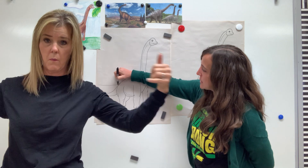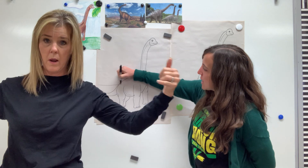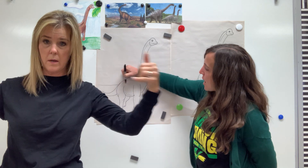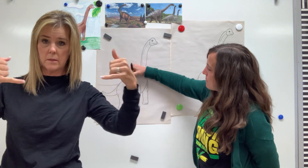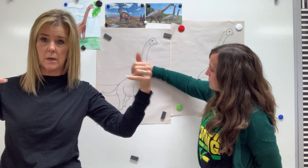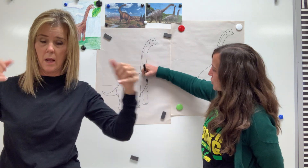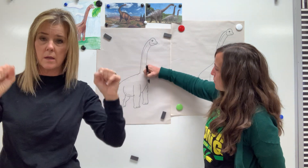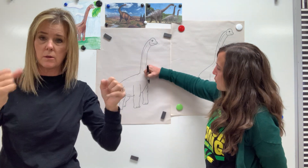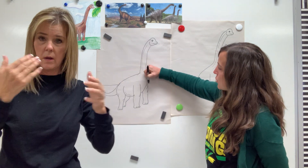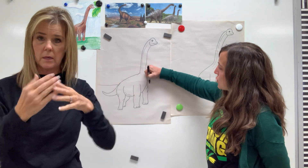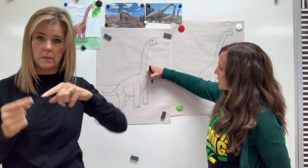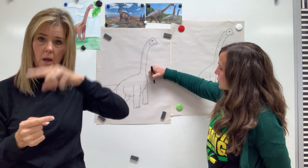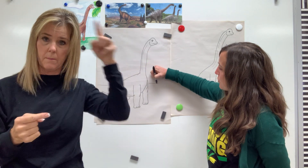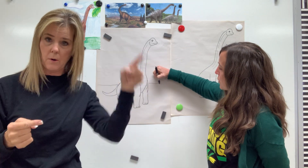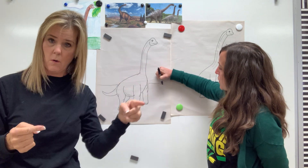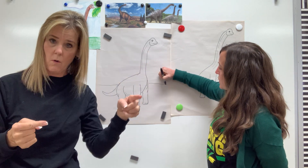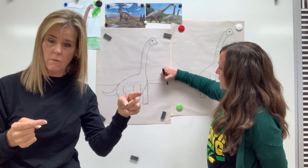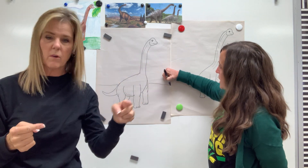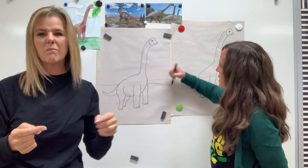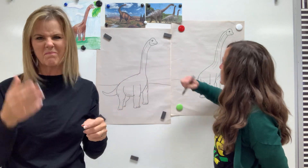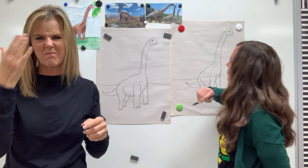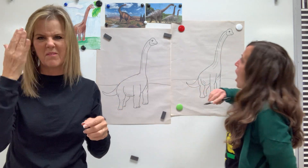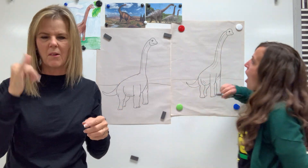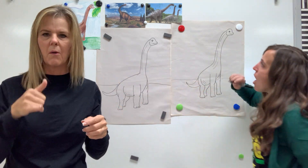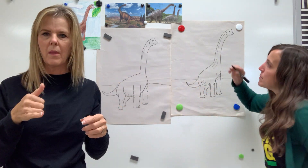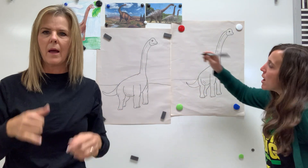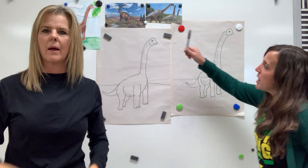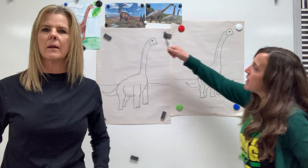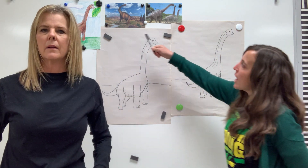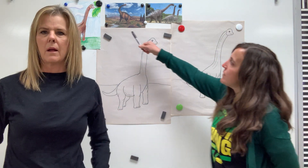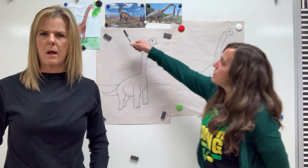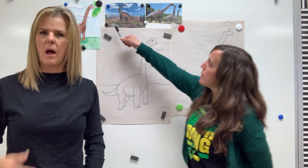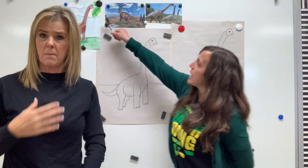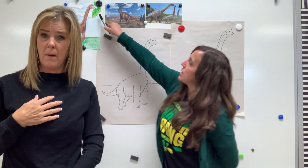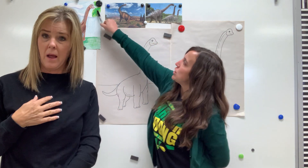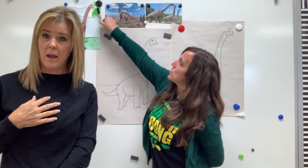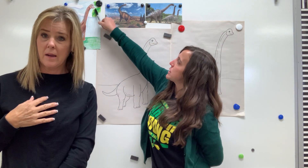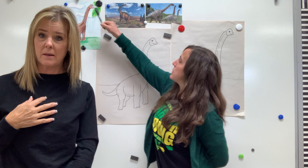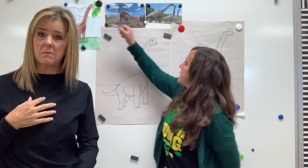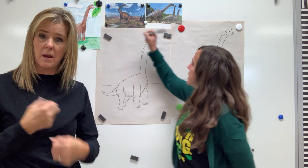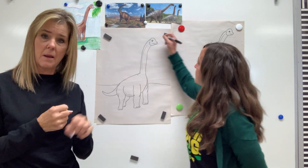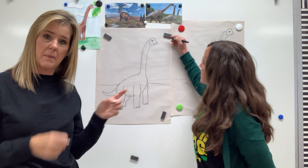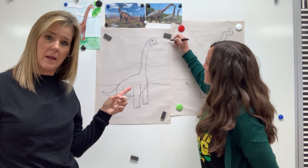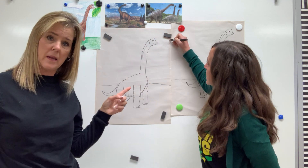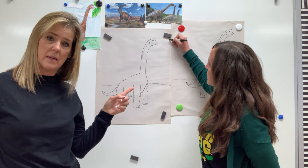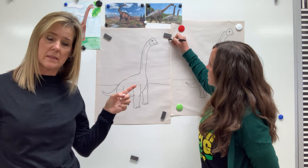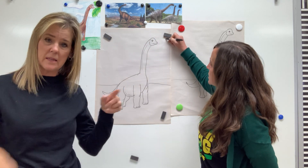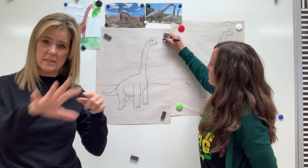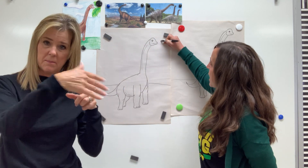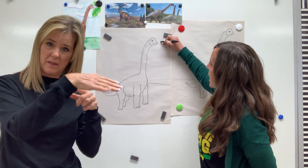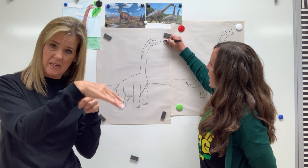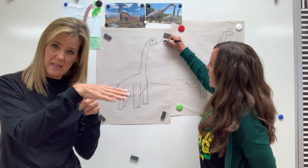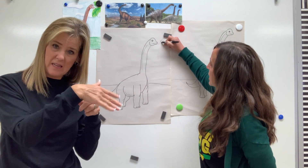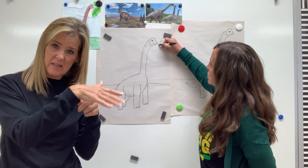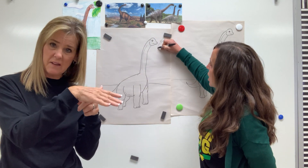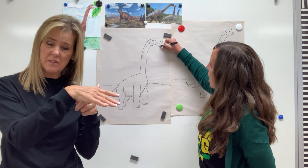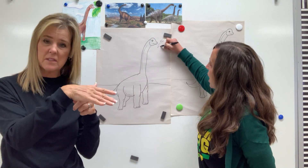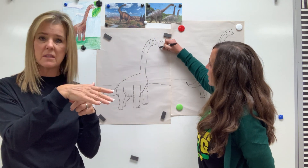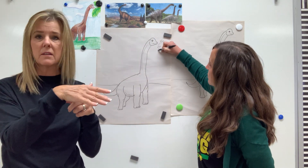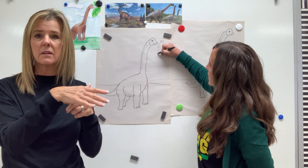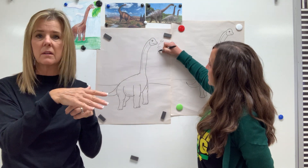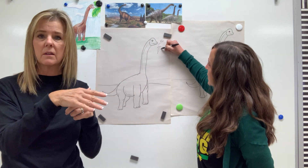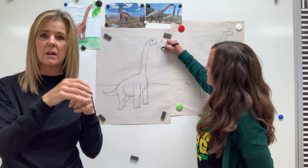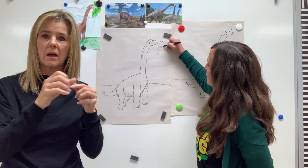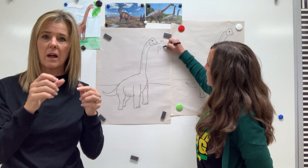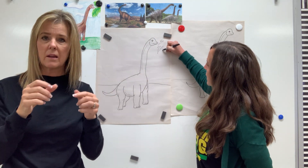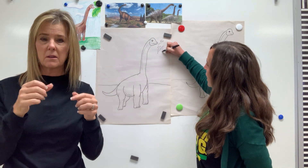can stop, jump over. You guys are all pros at this. On mine, I even made, some leaves sticking onto the page. I